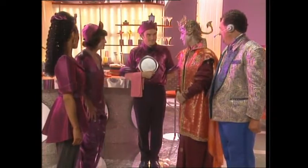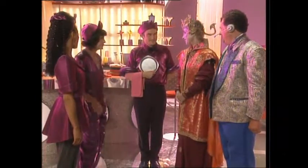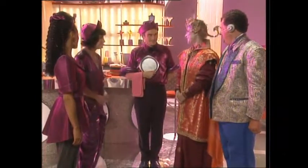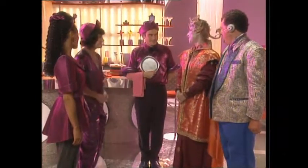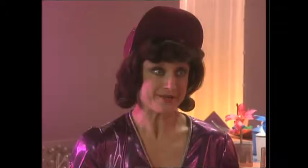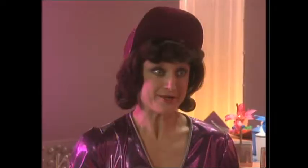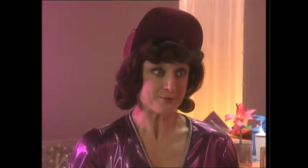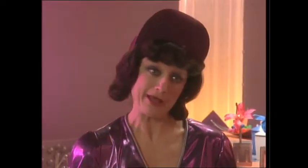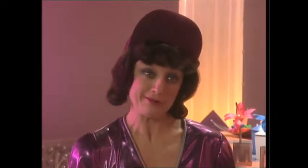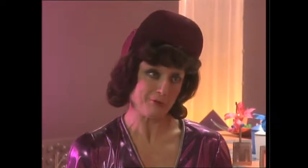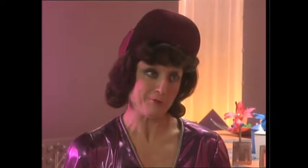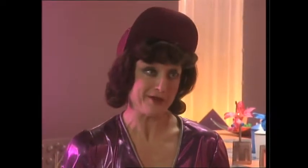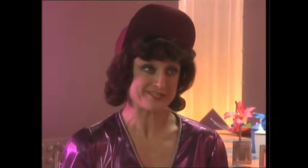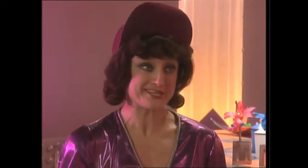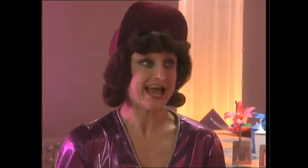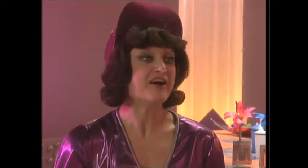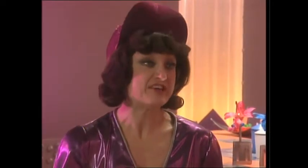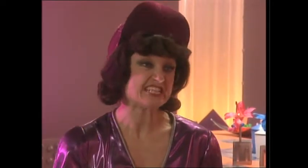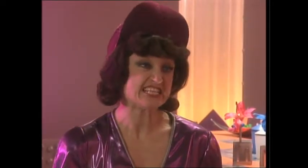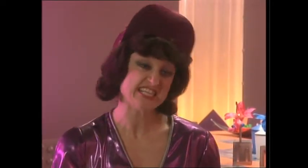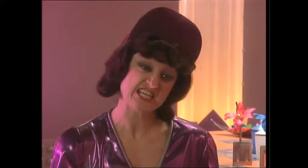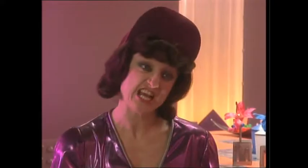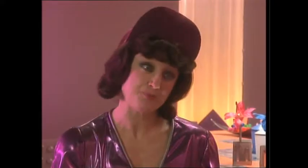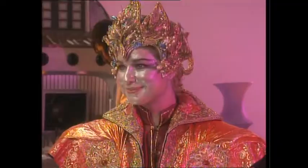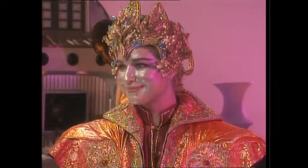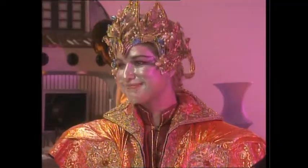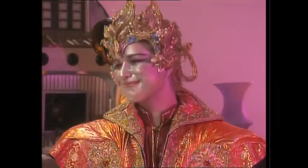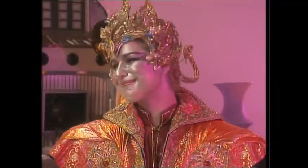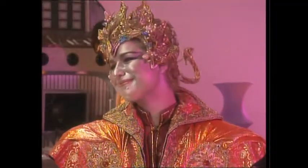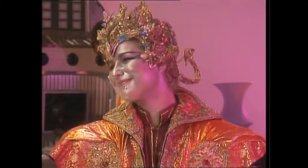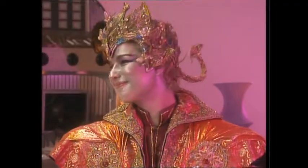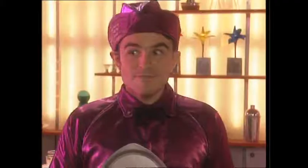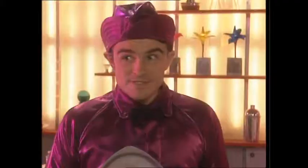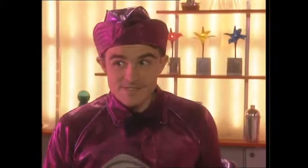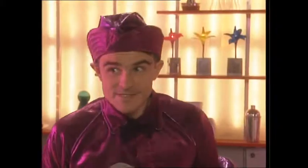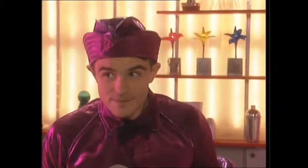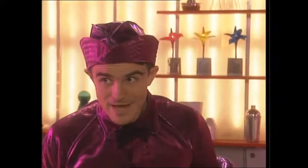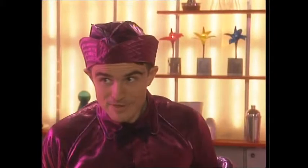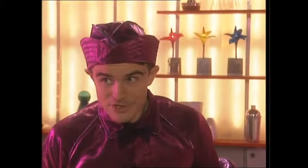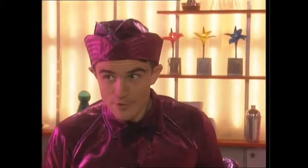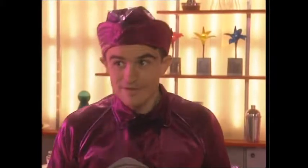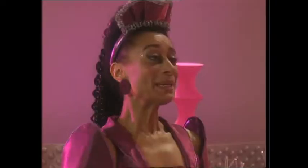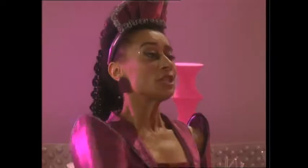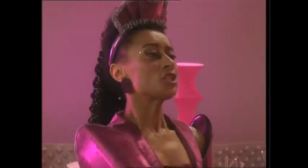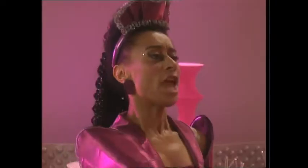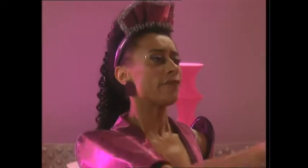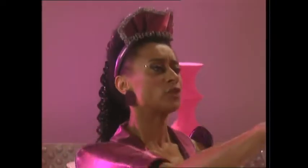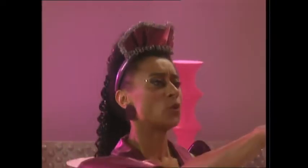ship. Well, almost. Our VIC-60 did help. And this is Pepper Joe. Chef de